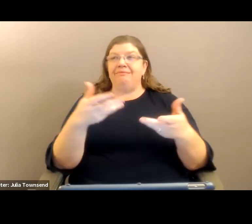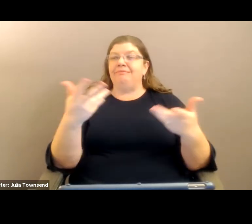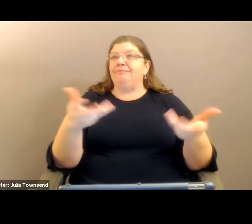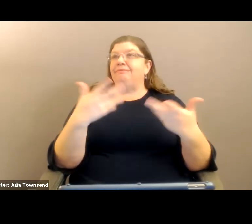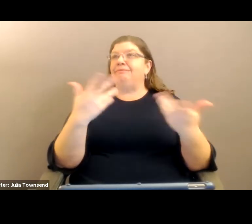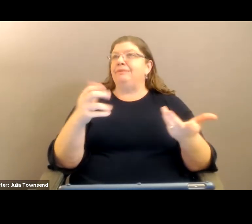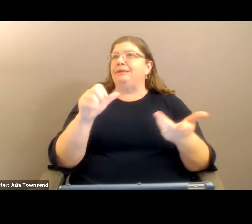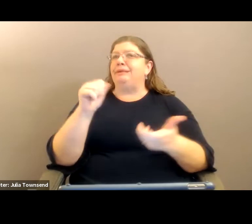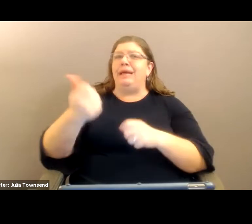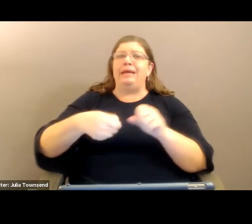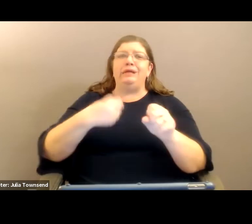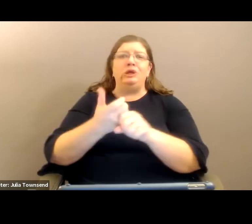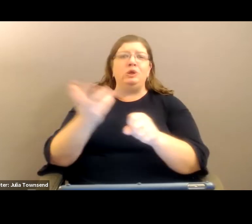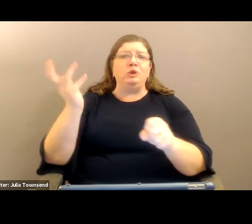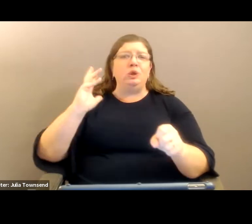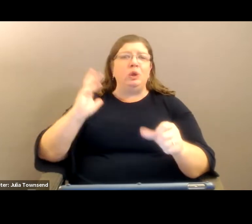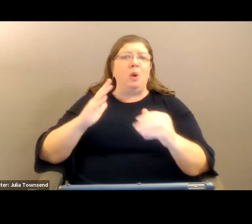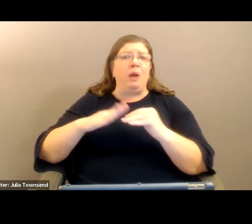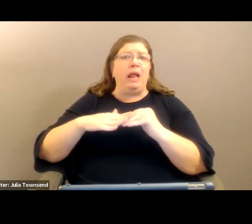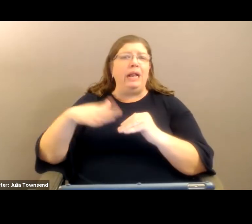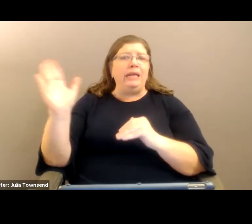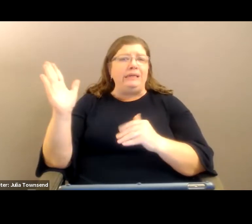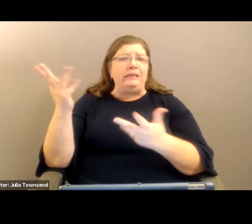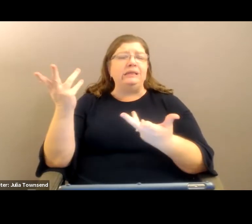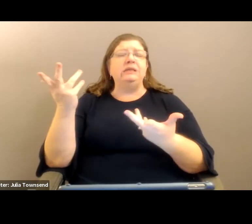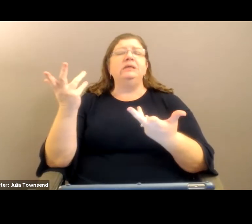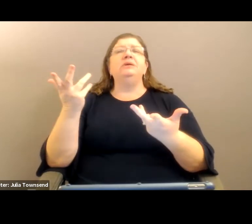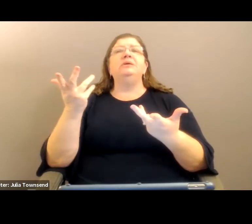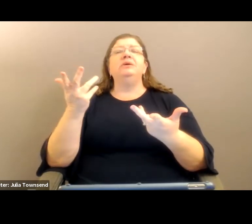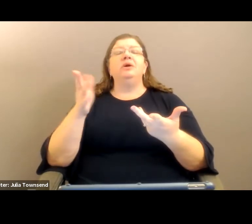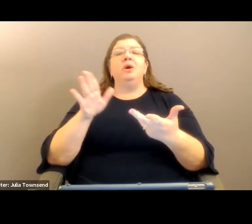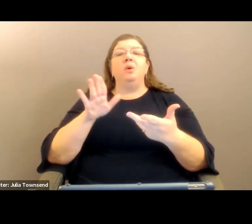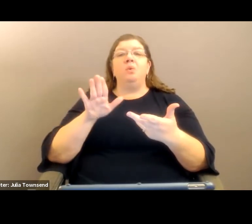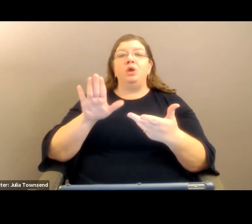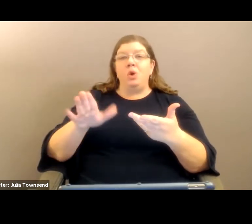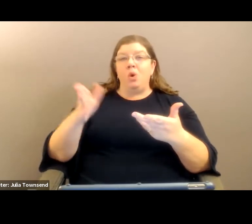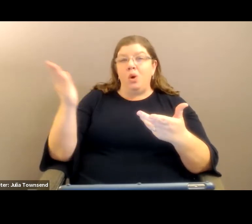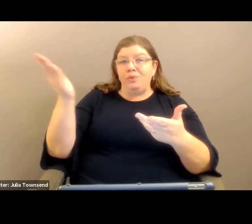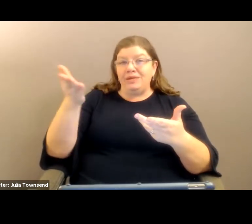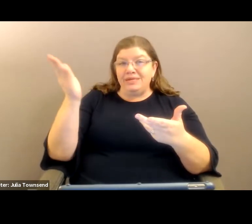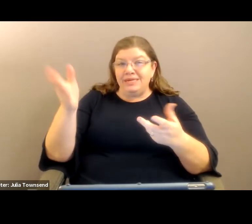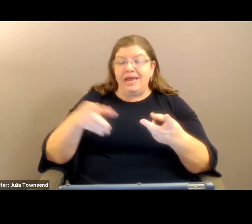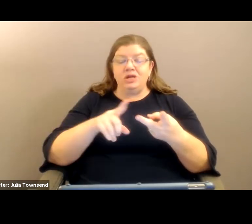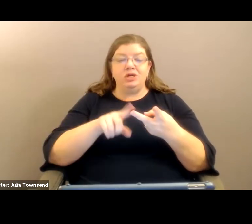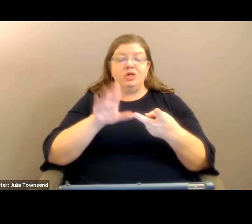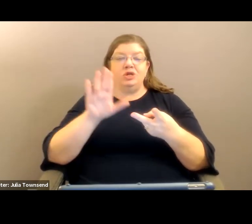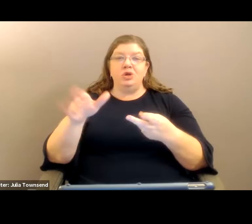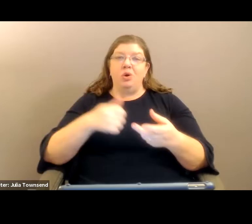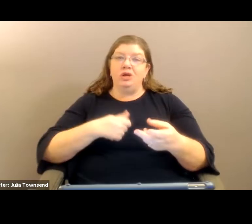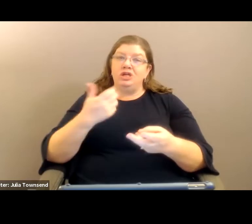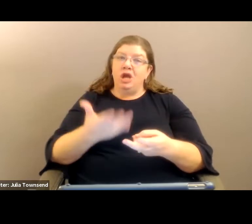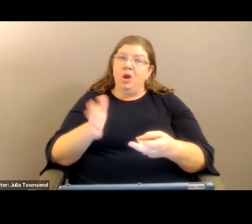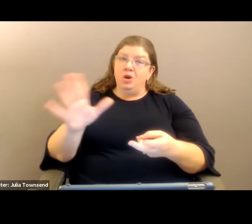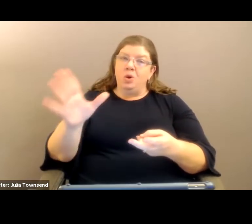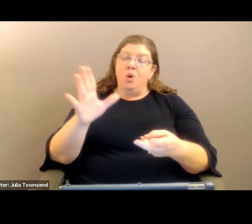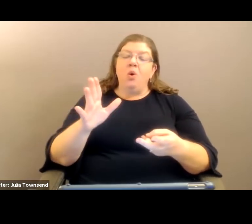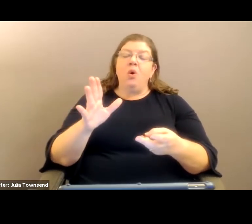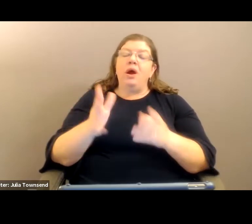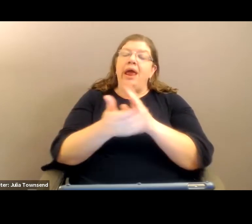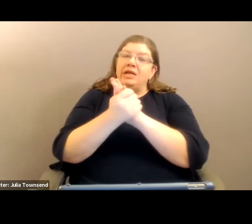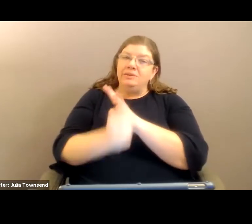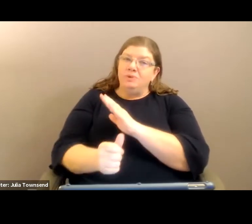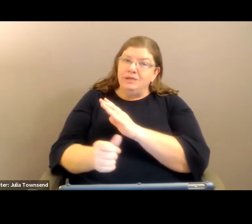10 years ago or so at least, with your presentations and with your sharing of your expertise,